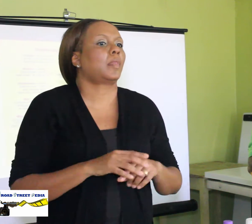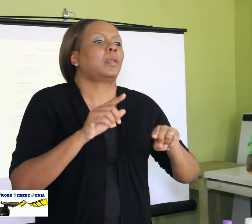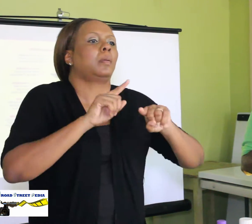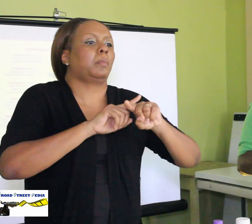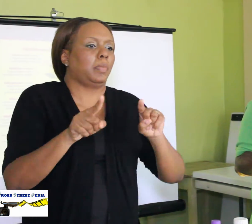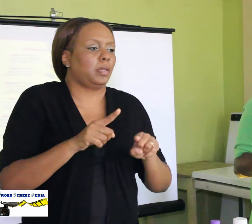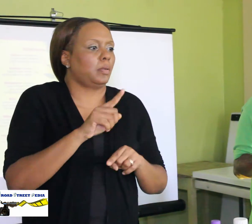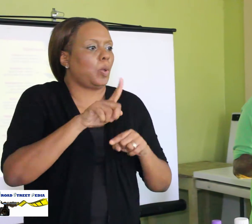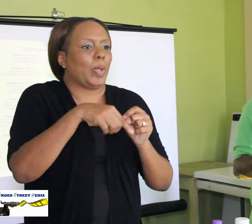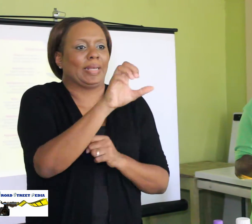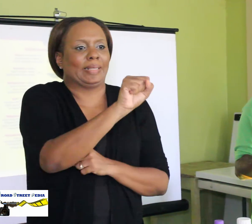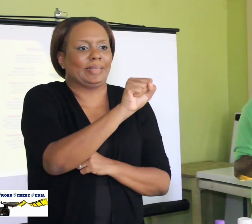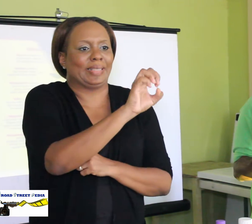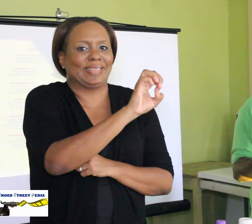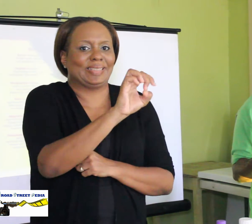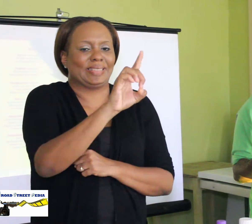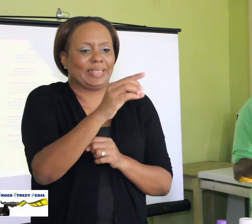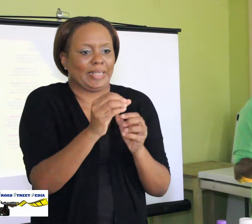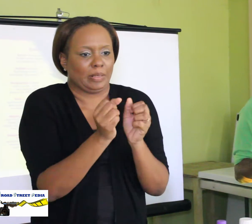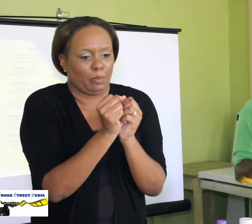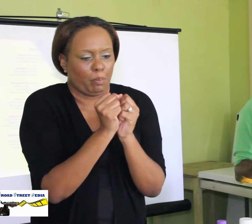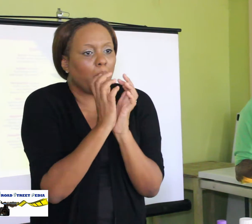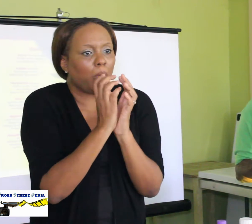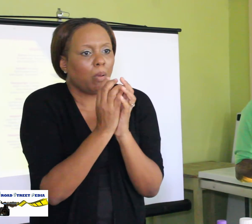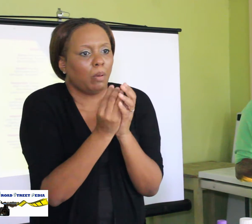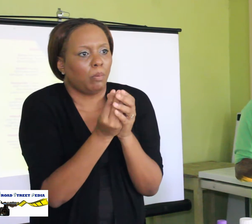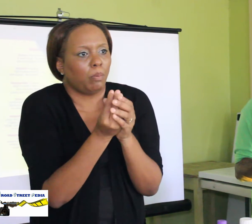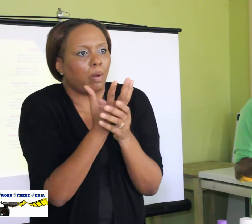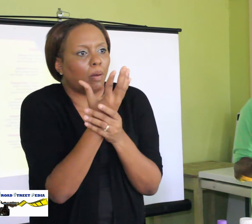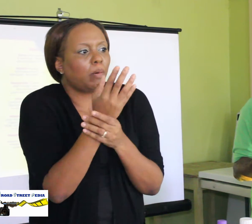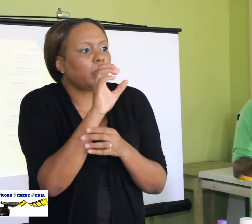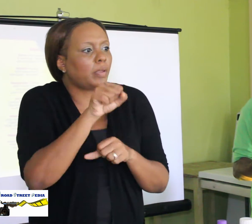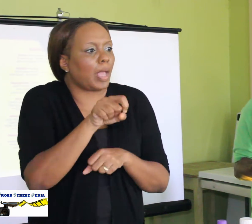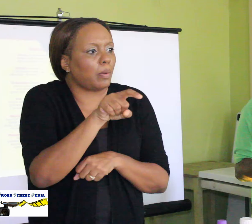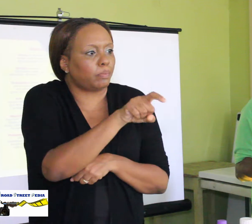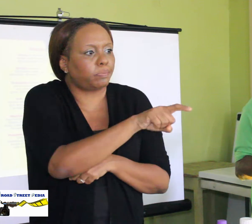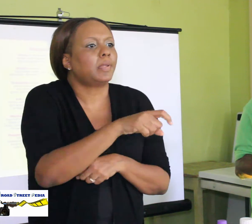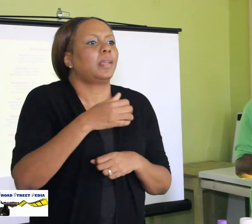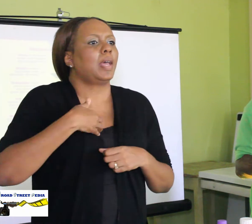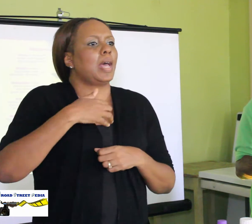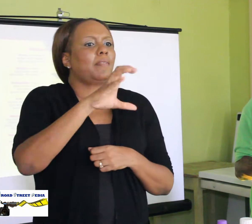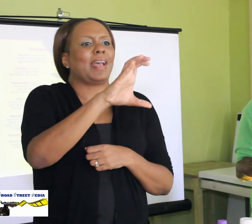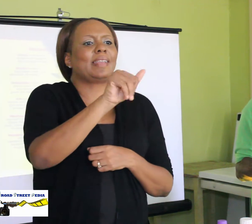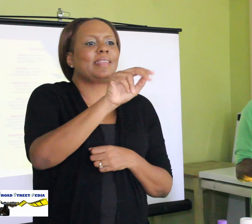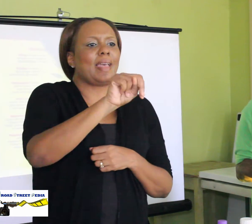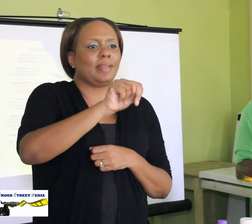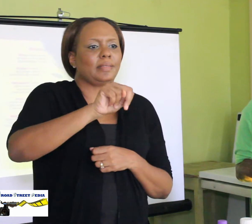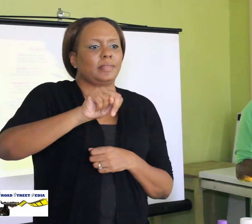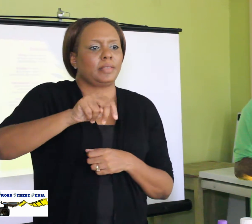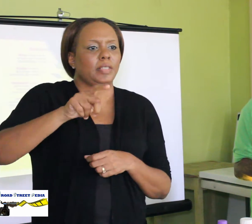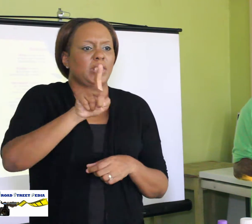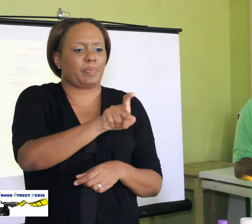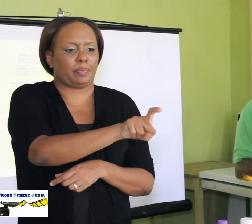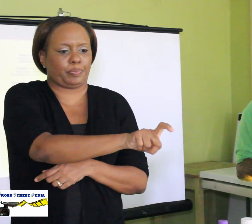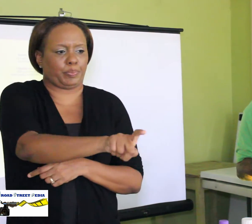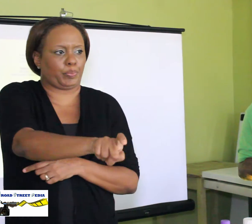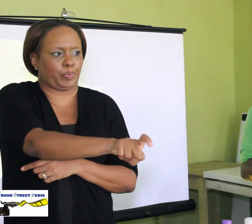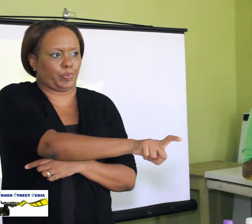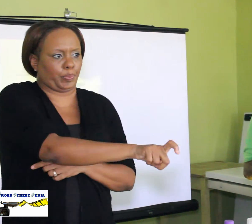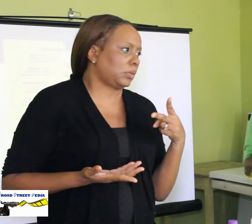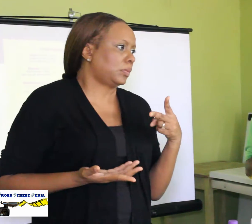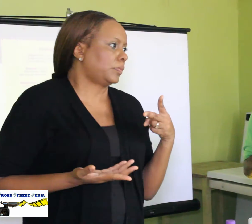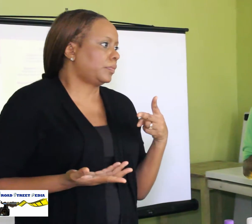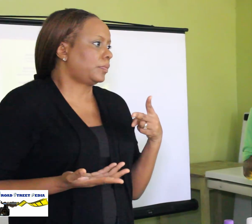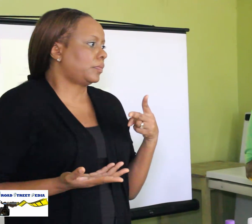or the seed germinate, you see the leaf, you can apply it at a further speed. Get a spray can, mix it to the desired amount, and just